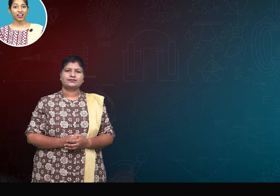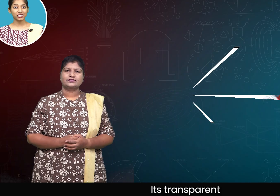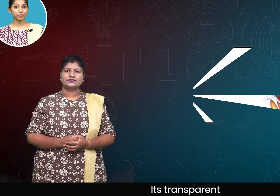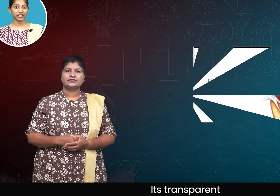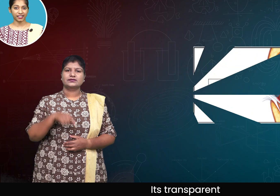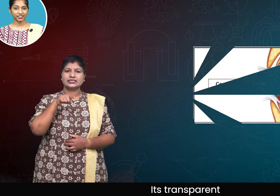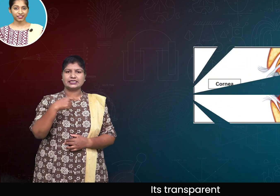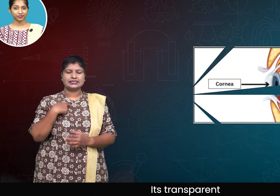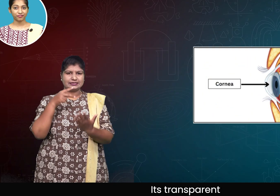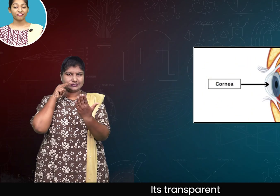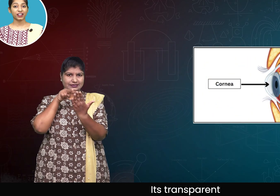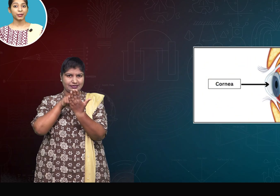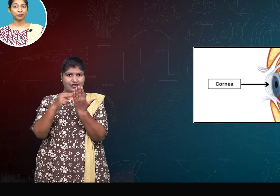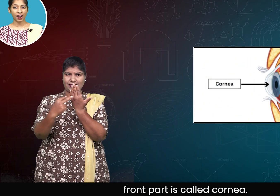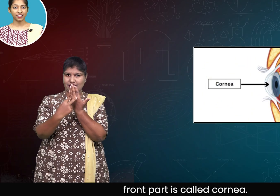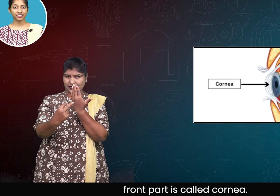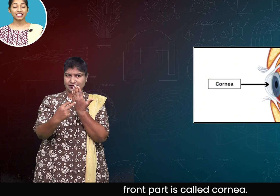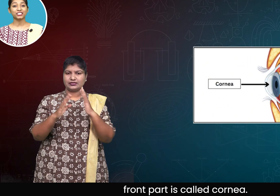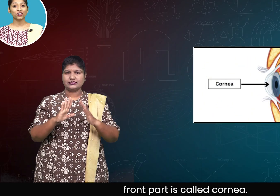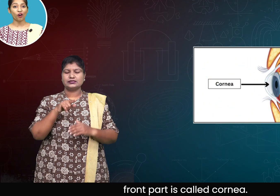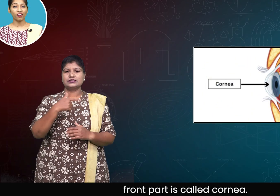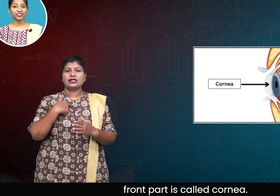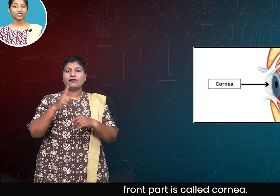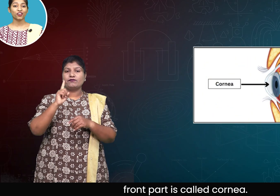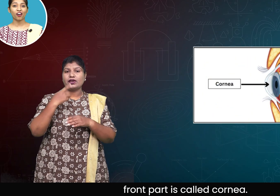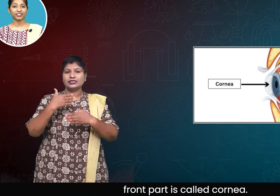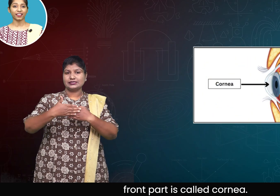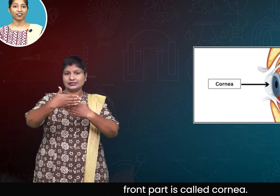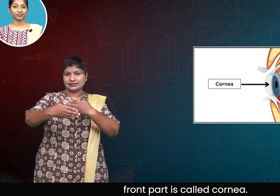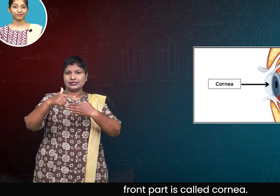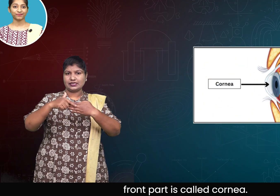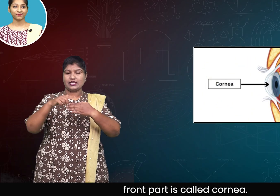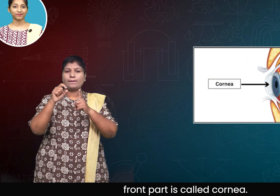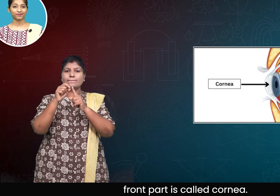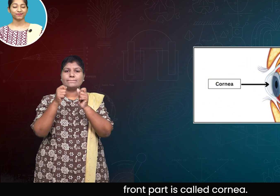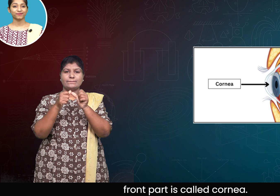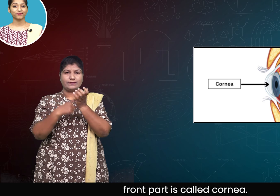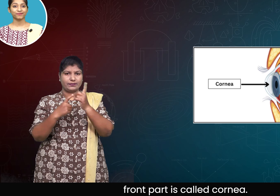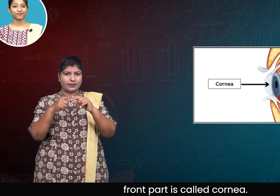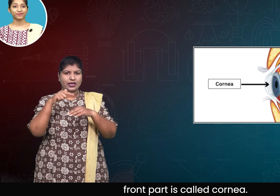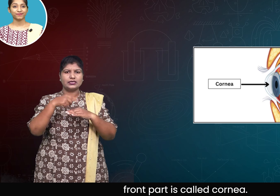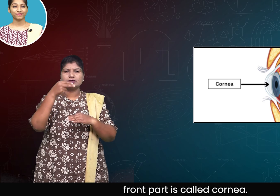Its transparent front part is called cornea.